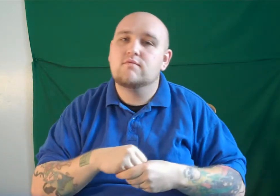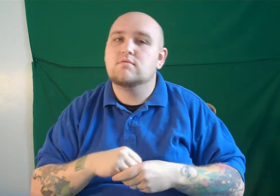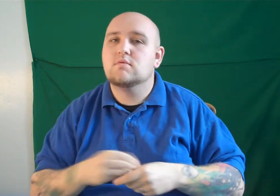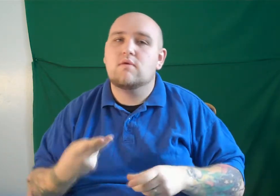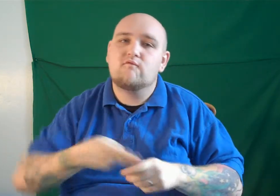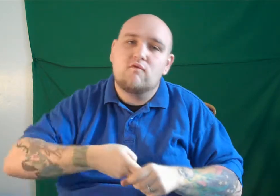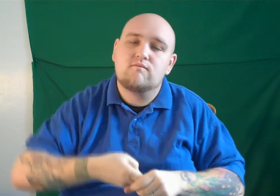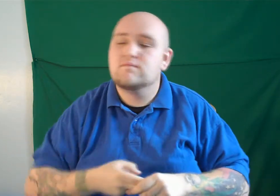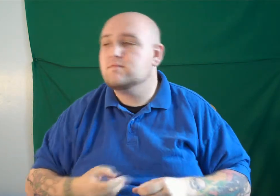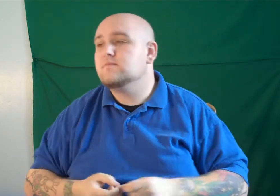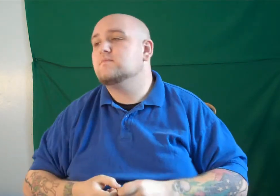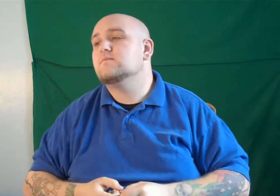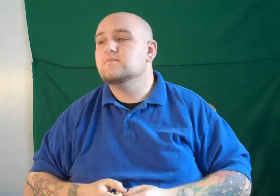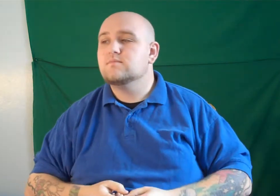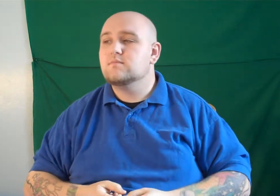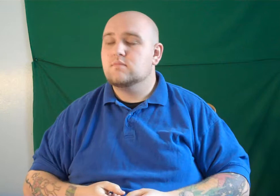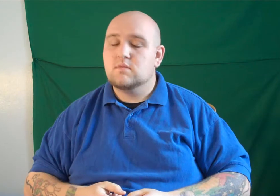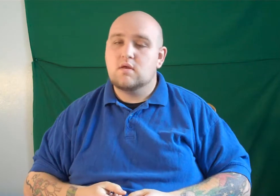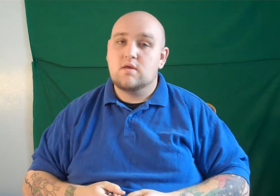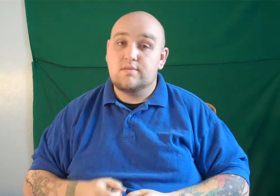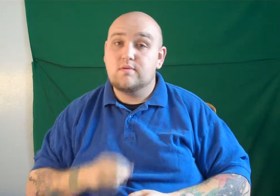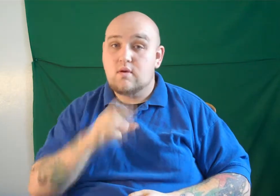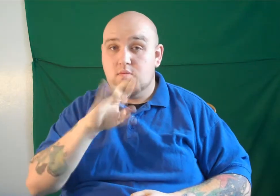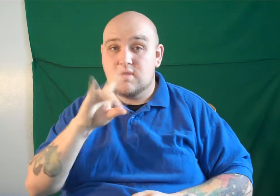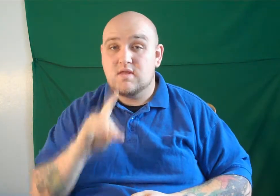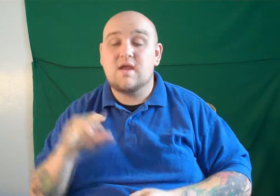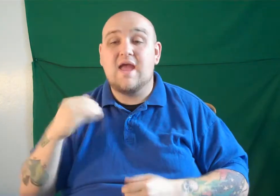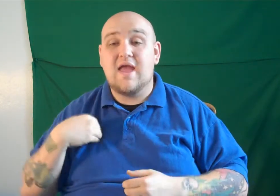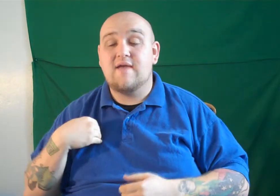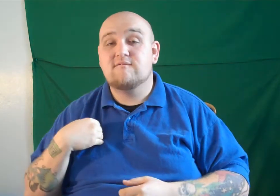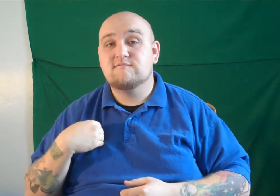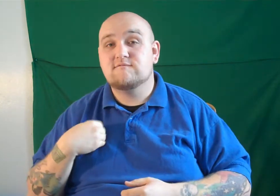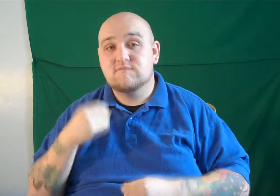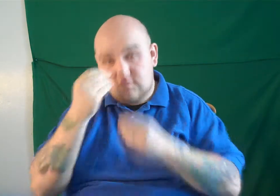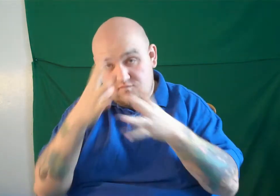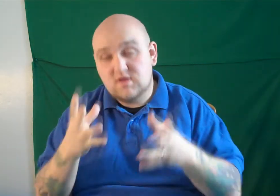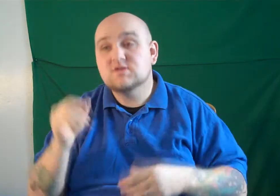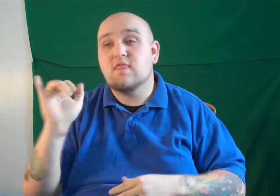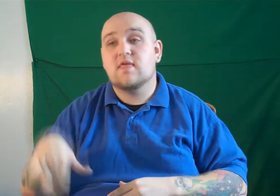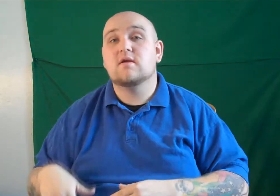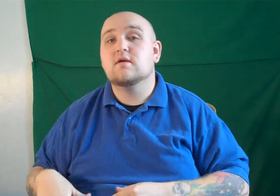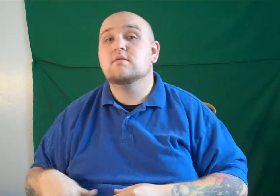get from RID's website. But some of the things that's related to that is logistics includes, do you